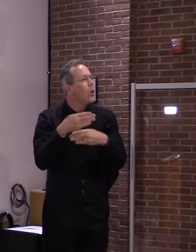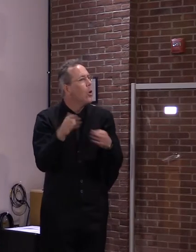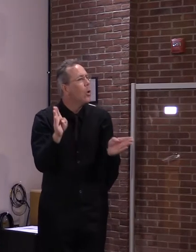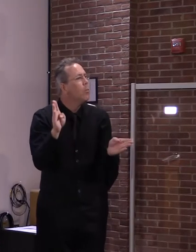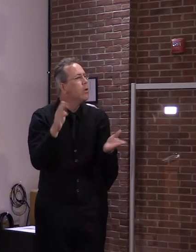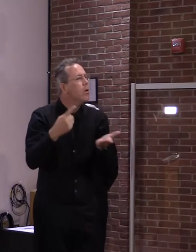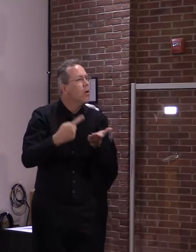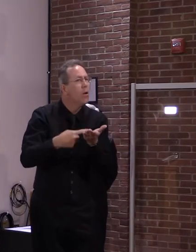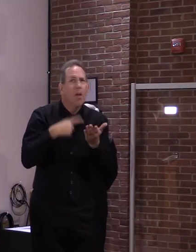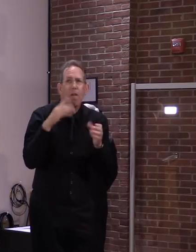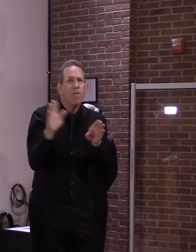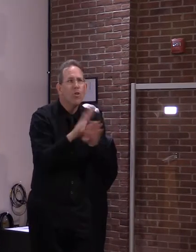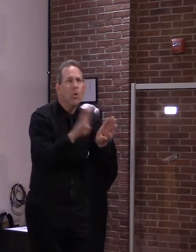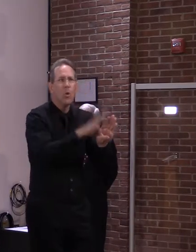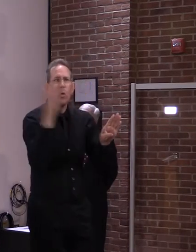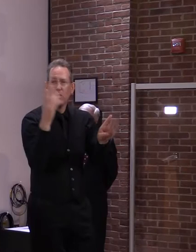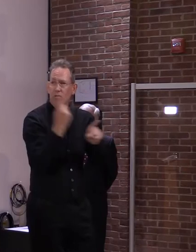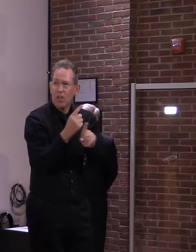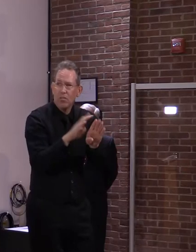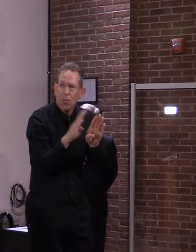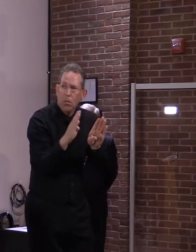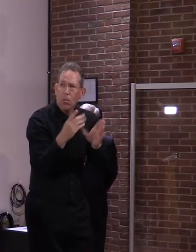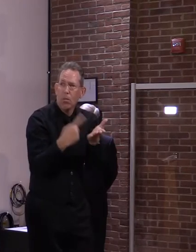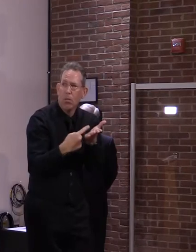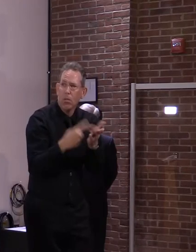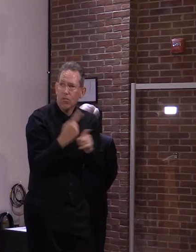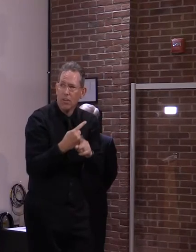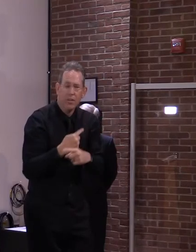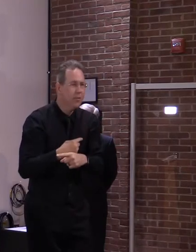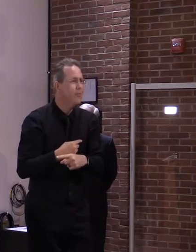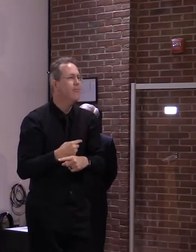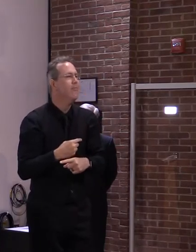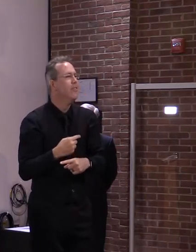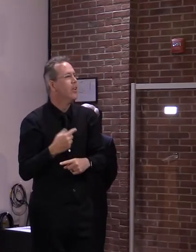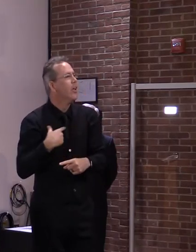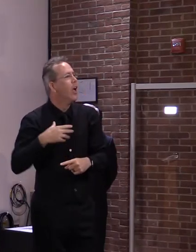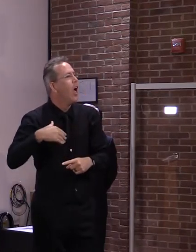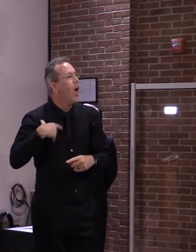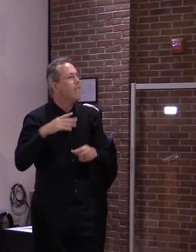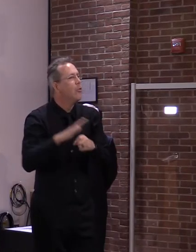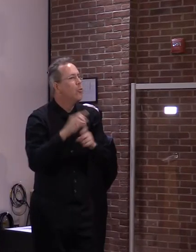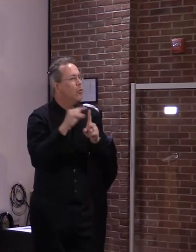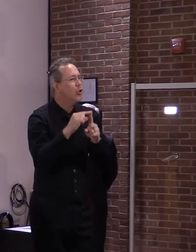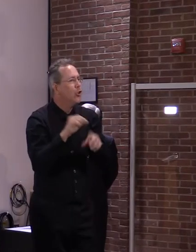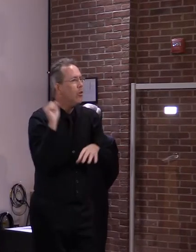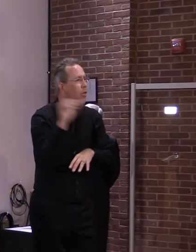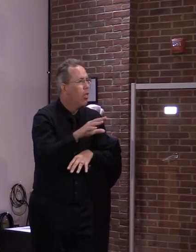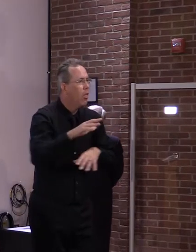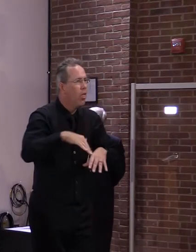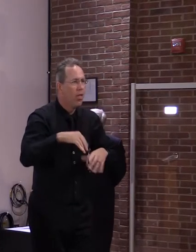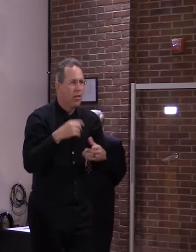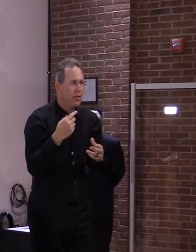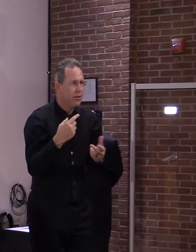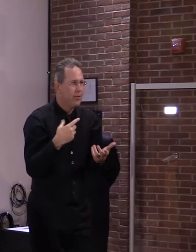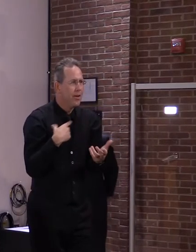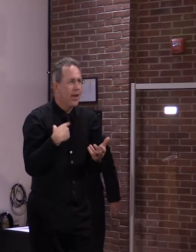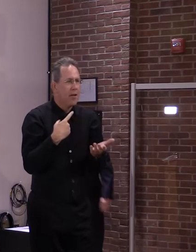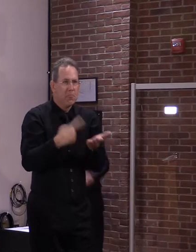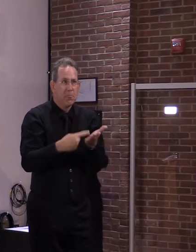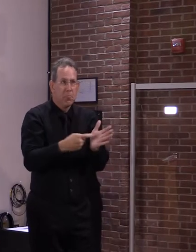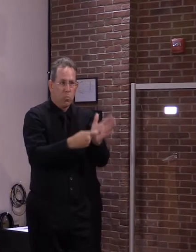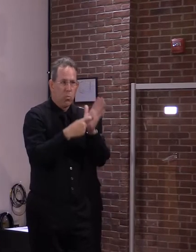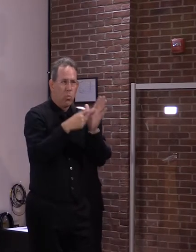Yeah, but you didn't hear the word require at this point in time. That's important. Okay. Difference. All right, thank you.